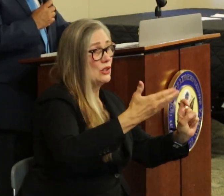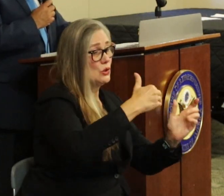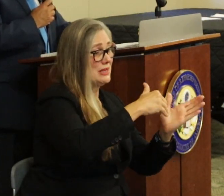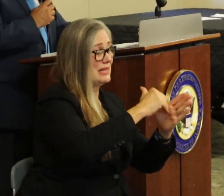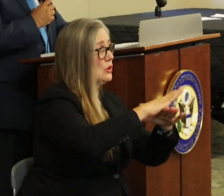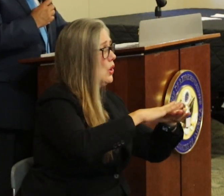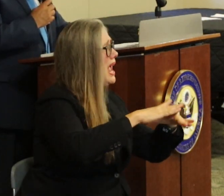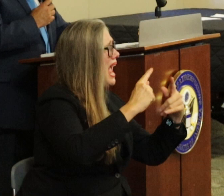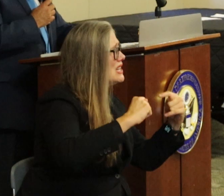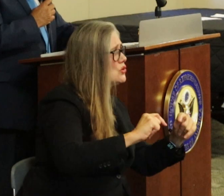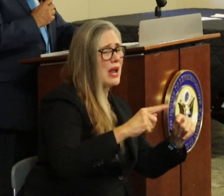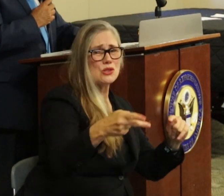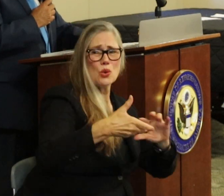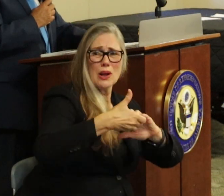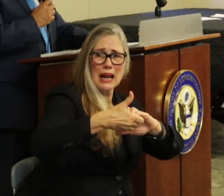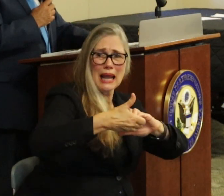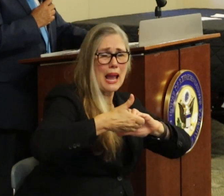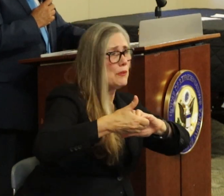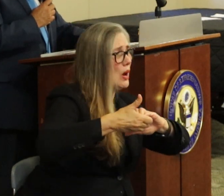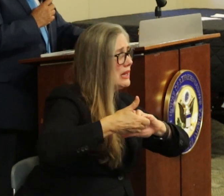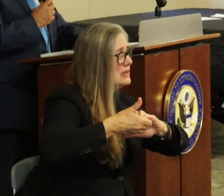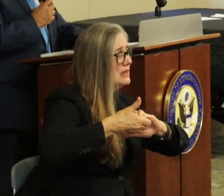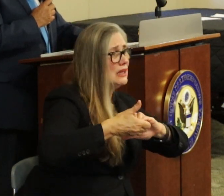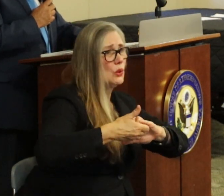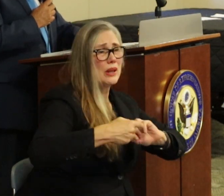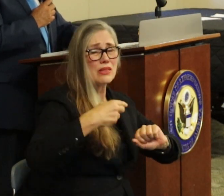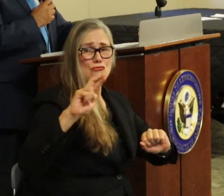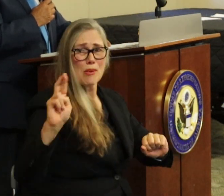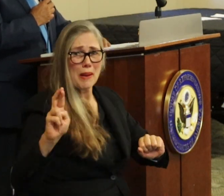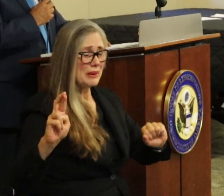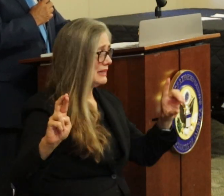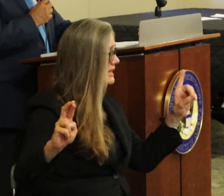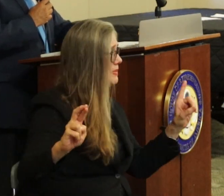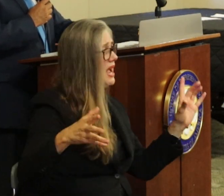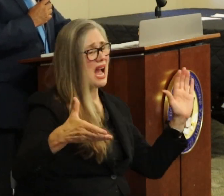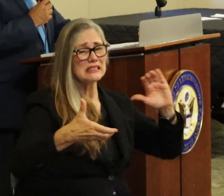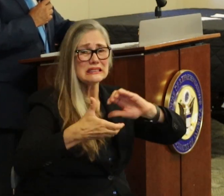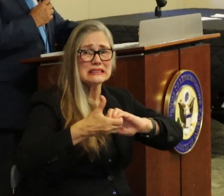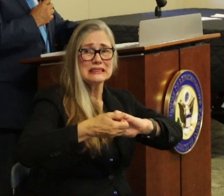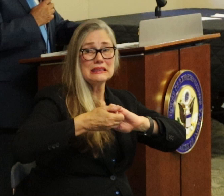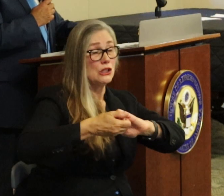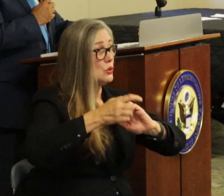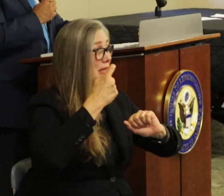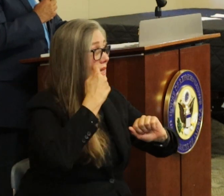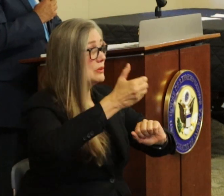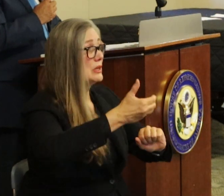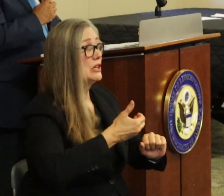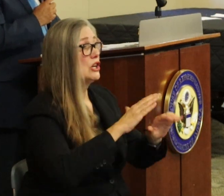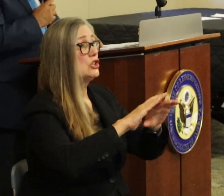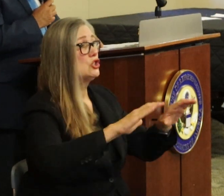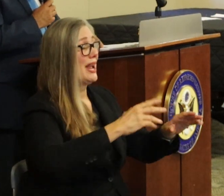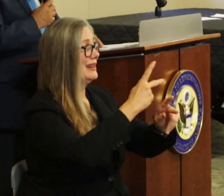possible. Finding opportunities to work across the aisle in places where we agree, I recently introduced the Child